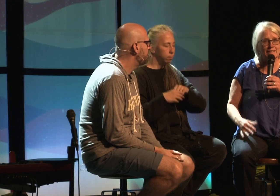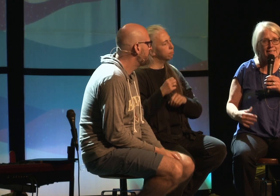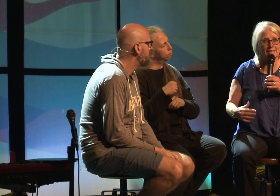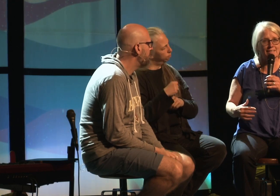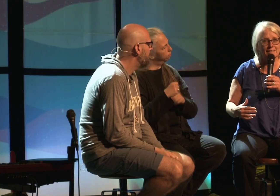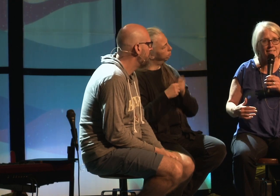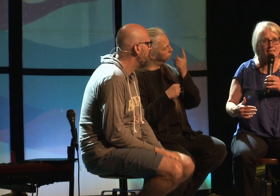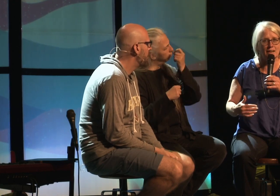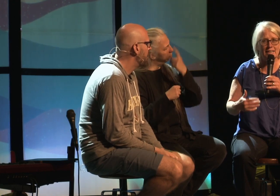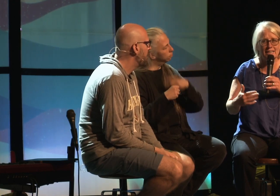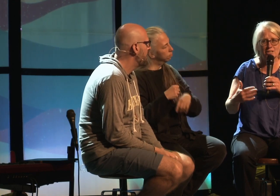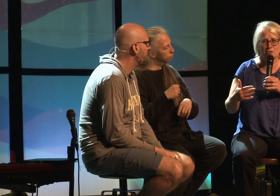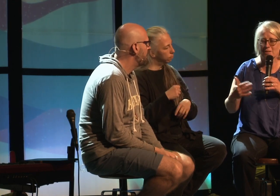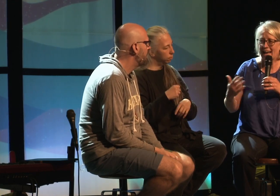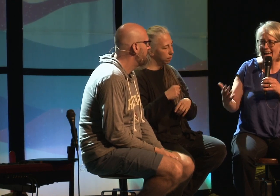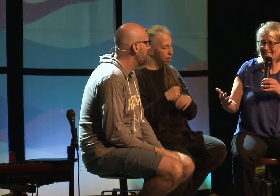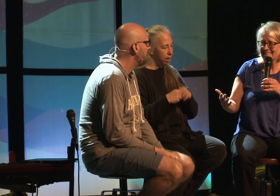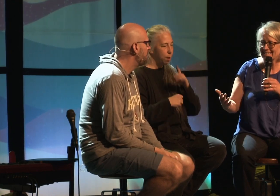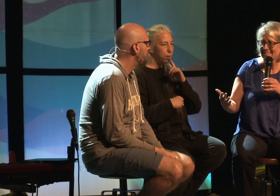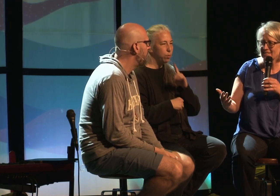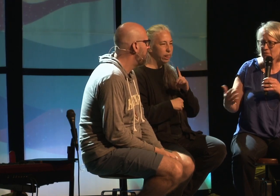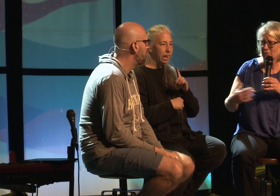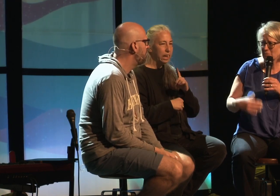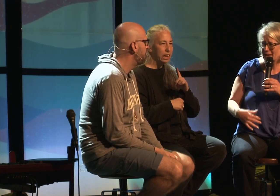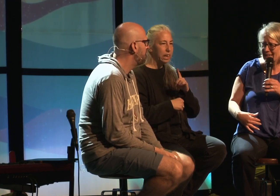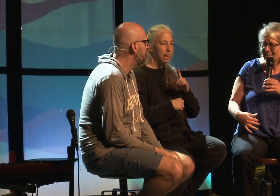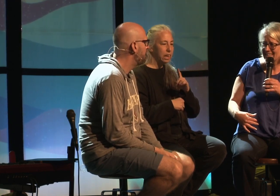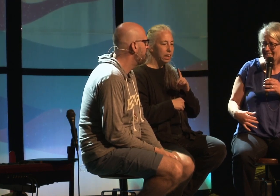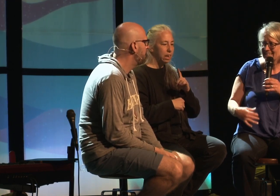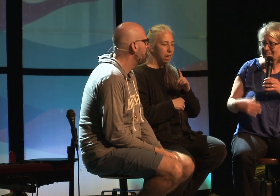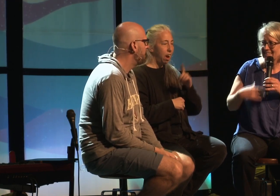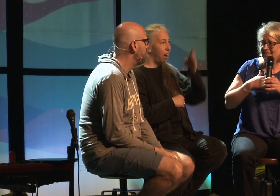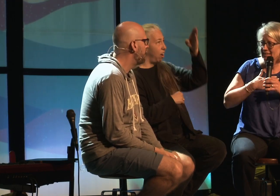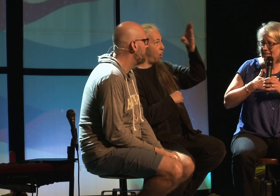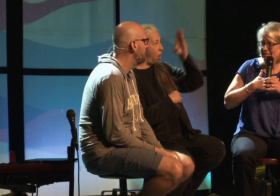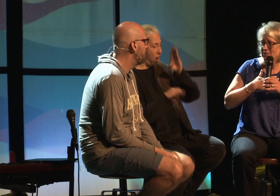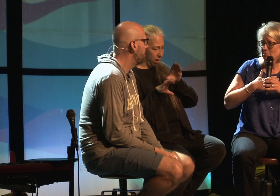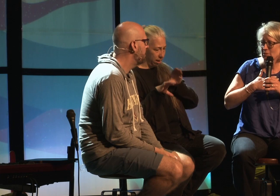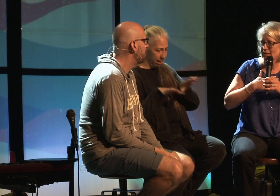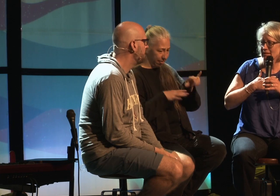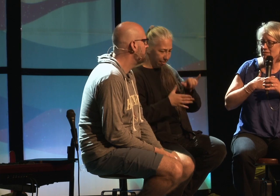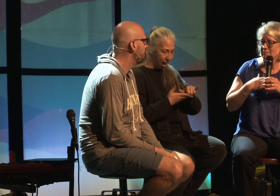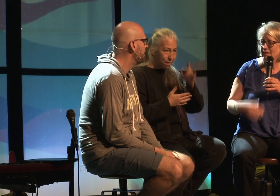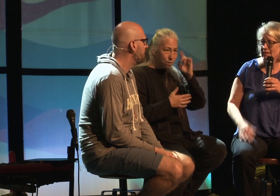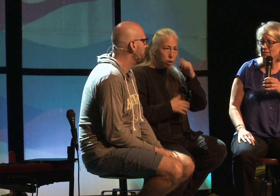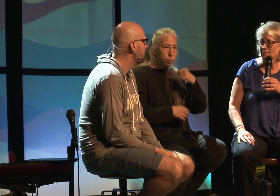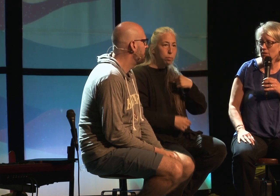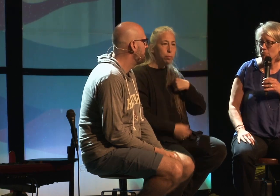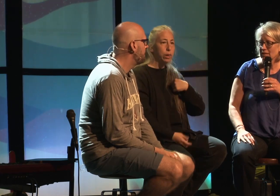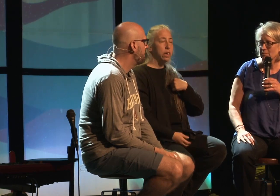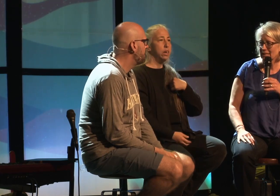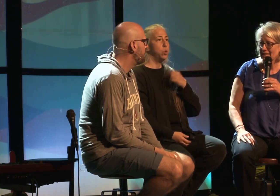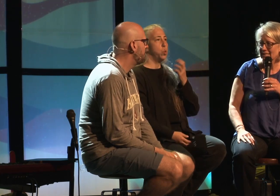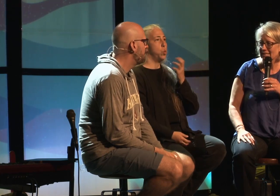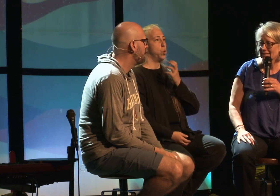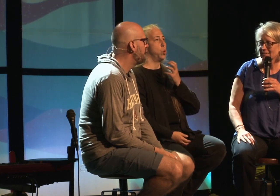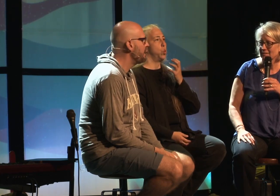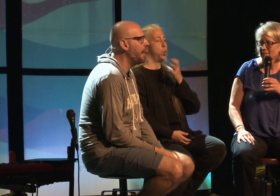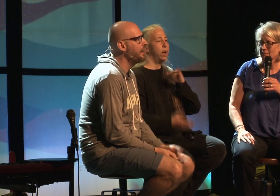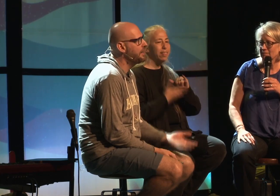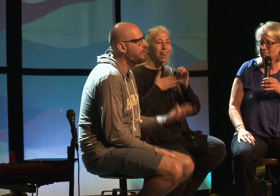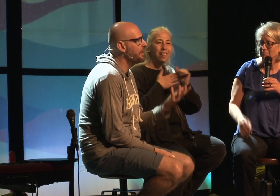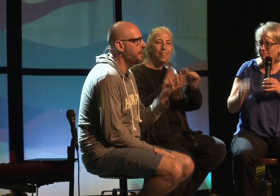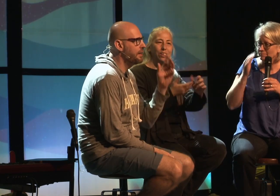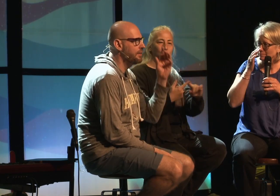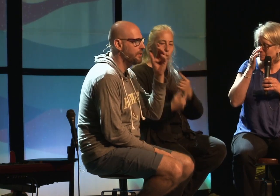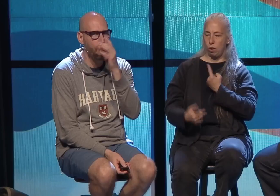like that God had to do that for me. That leads to a pretty, I think, lonely place.